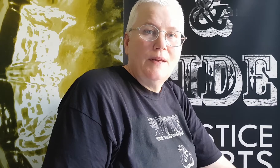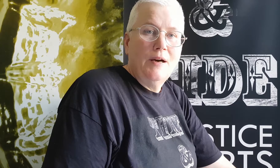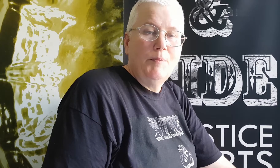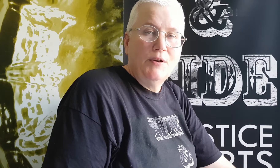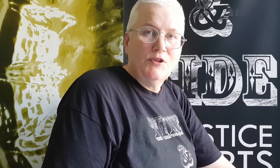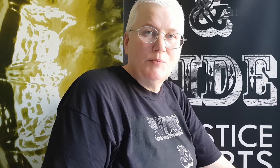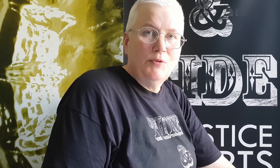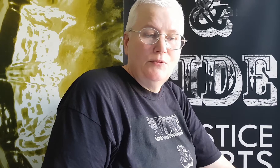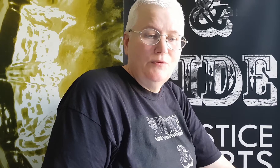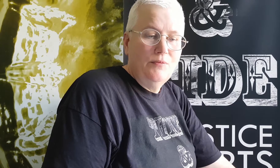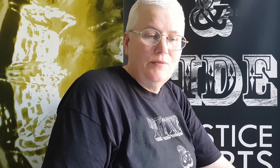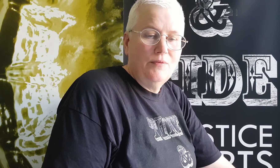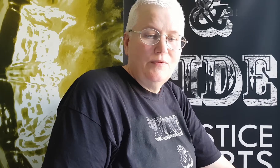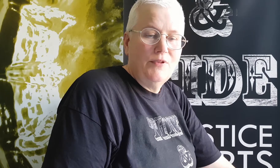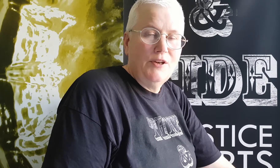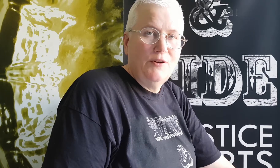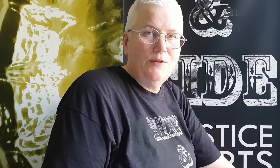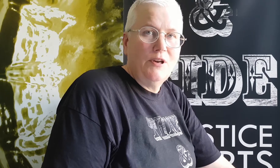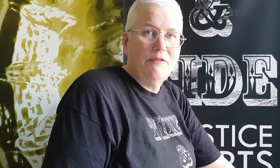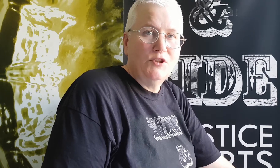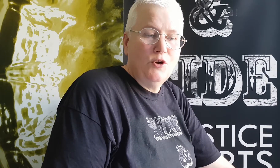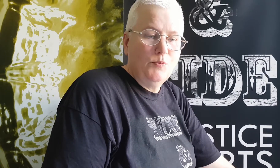our Barnstaple venue, Courage Copse.